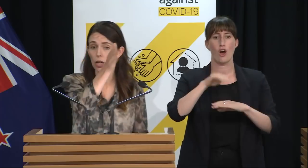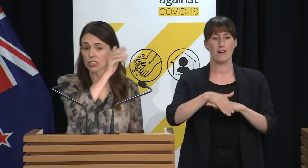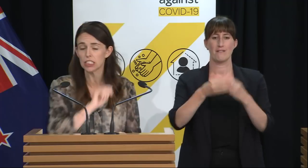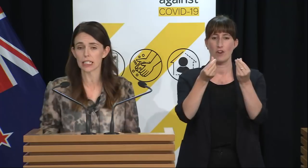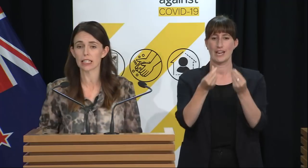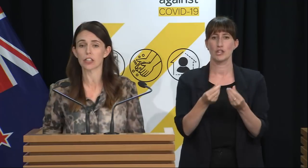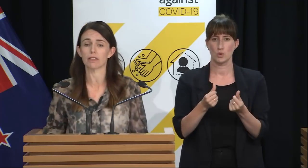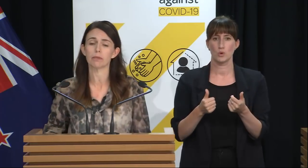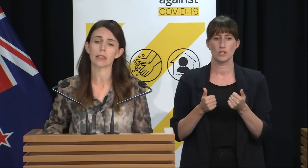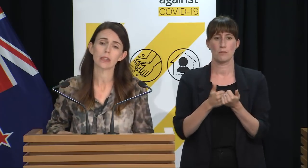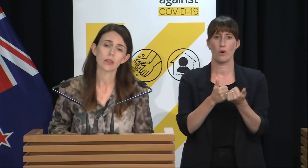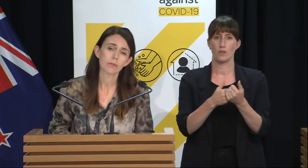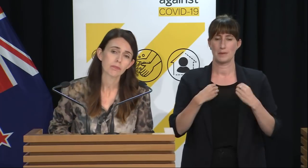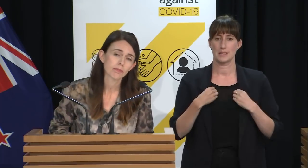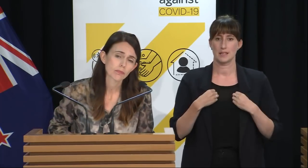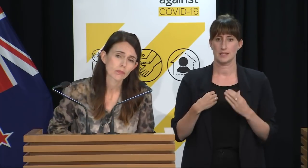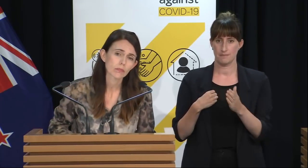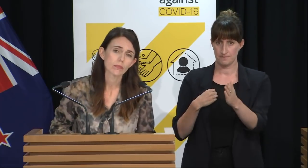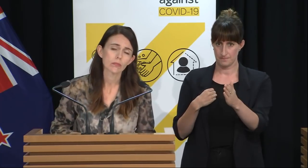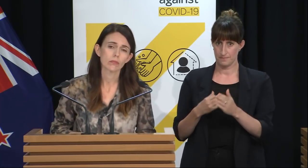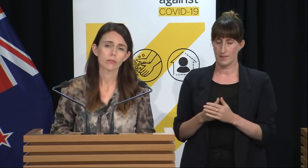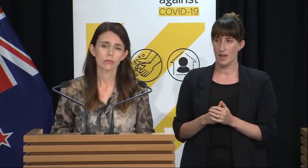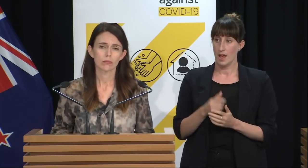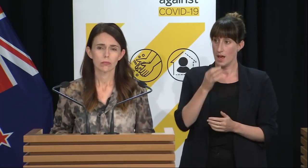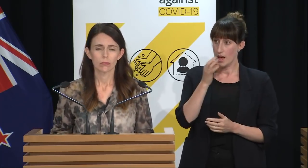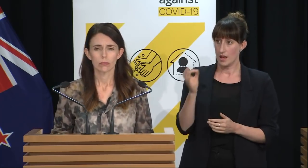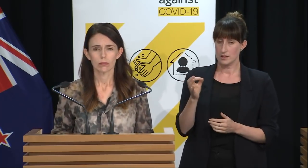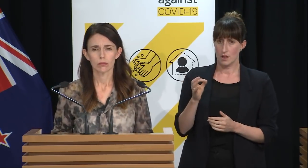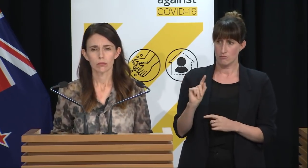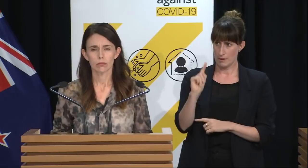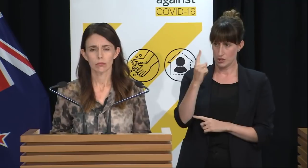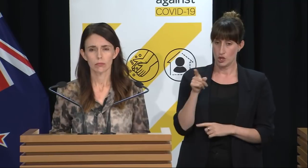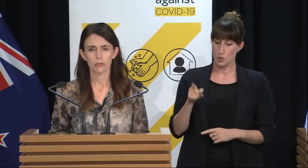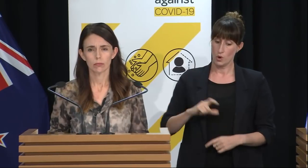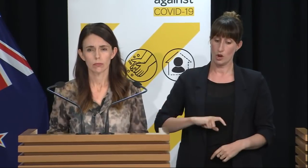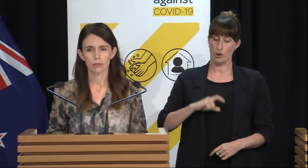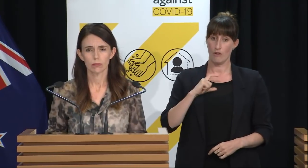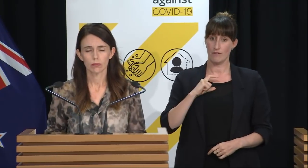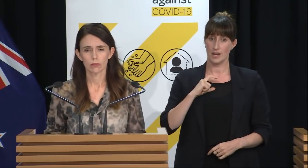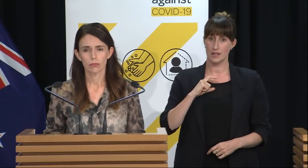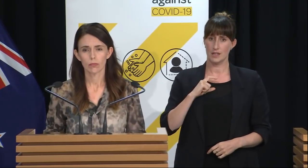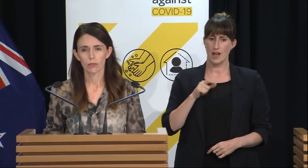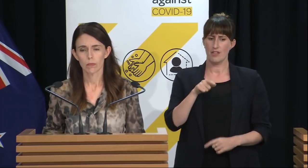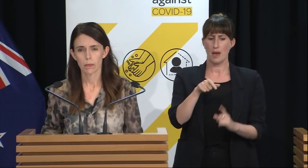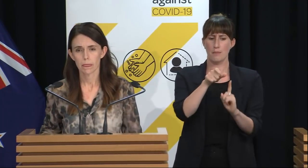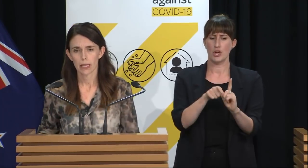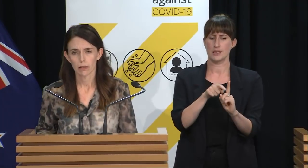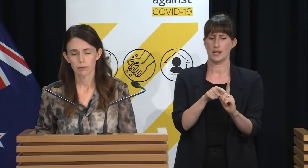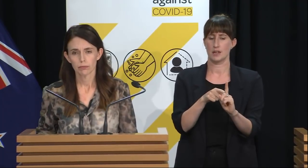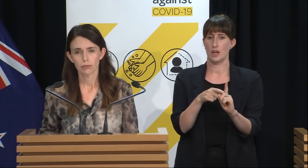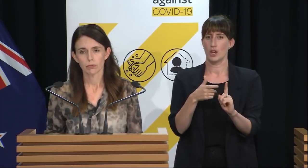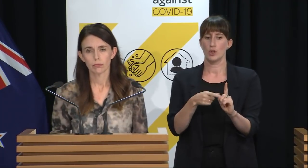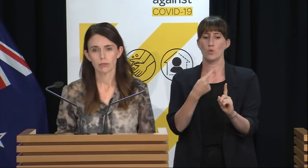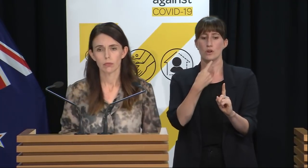as this. Okay, Jessica, then Tova. Prime Minister, are you confident that that person got the message that they needed to self-isolate and